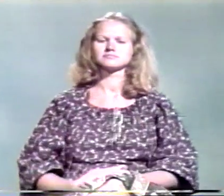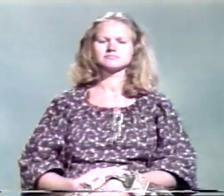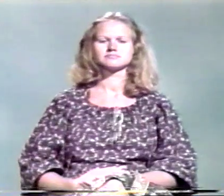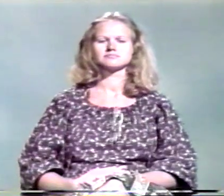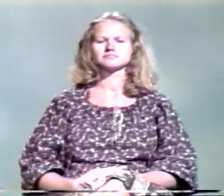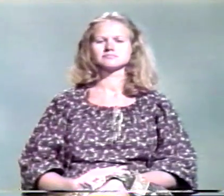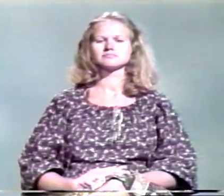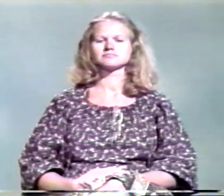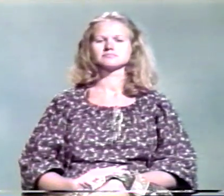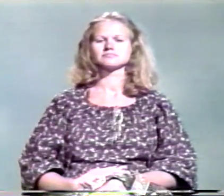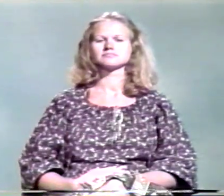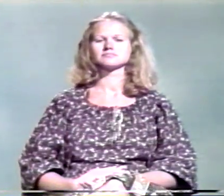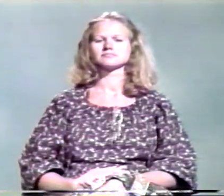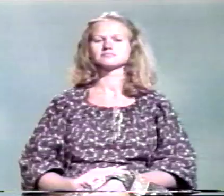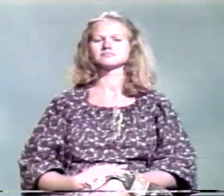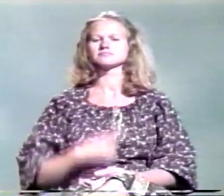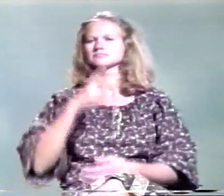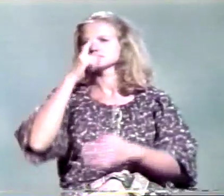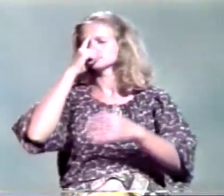For a thought to come to someone.